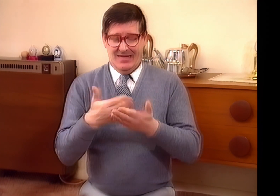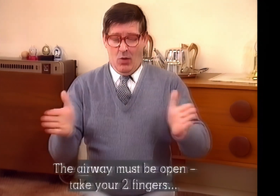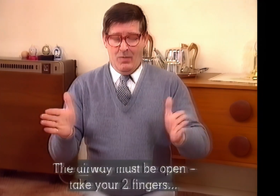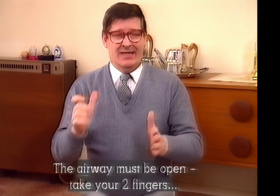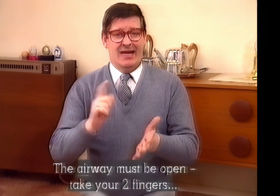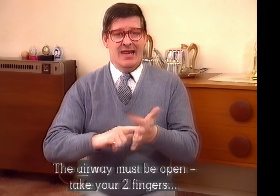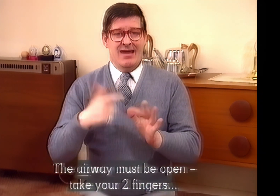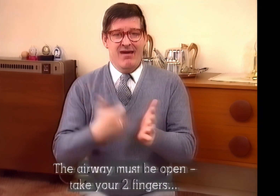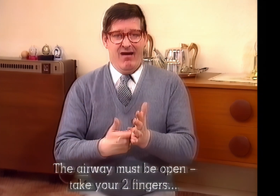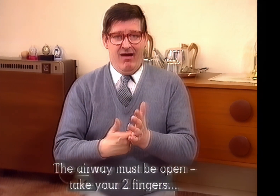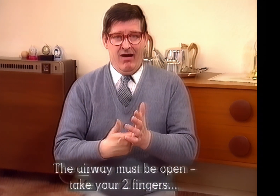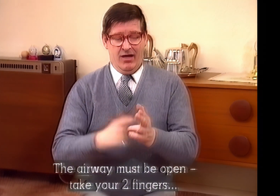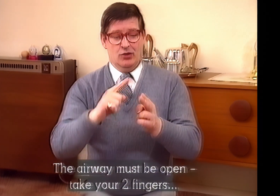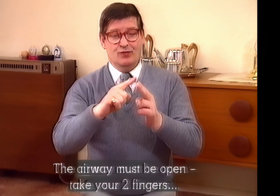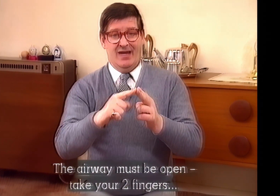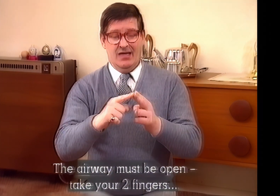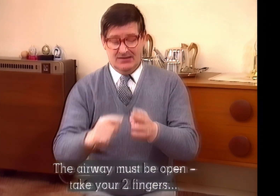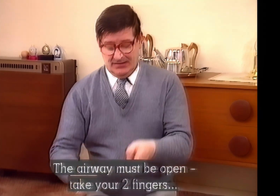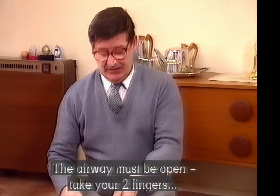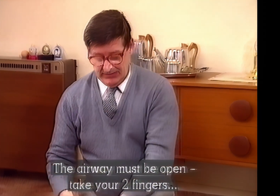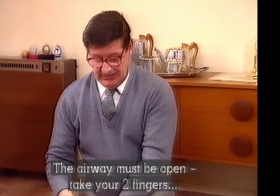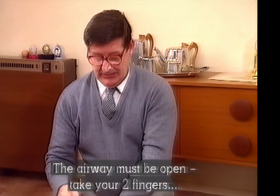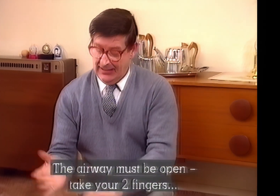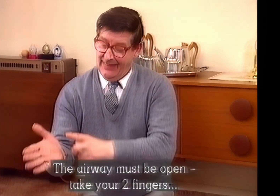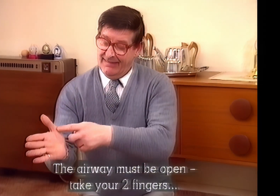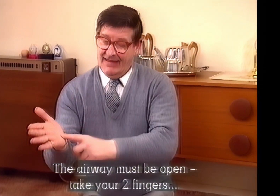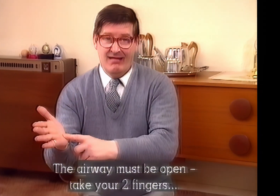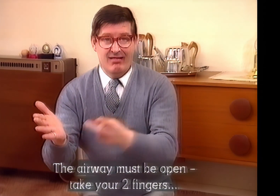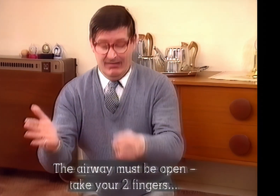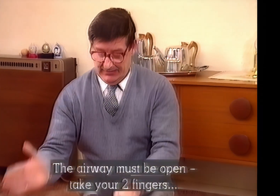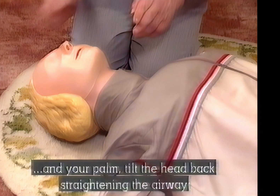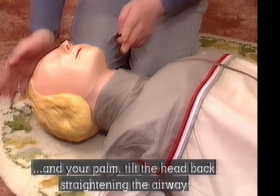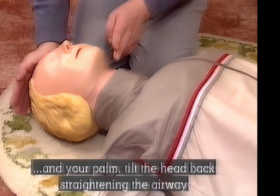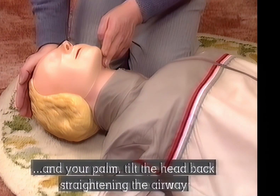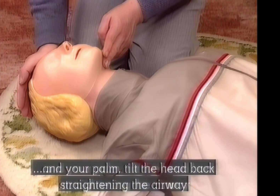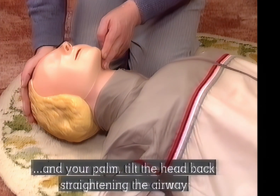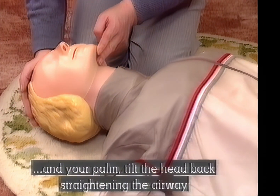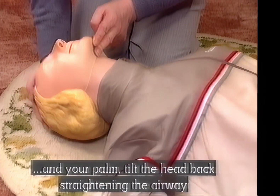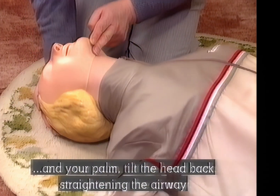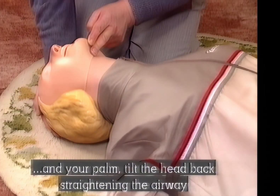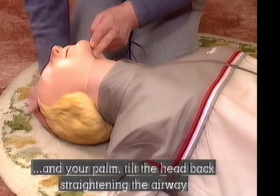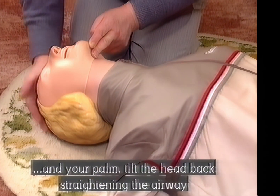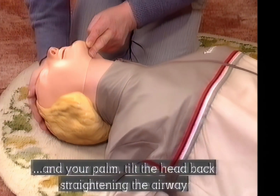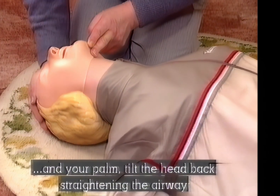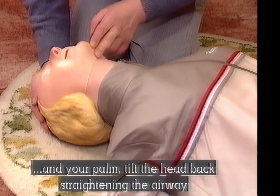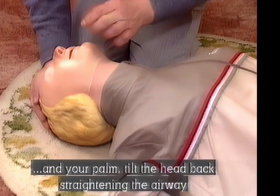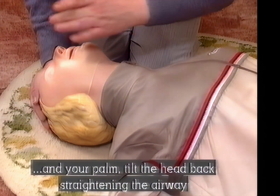Now the airway must be open and clear. Take your 2 fingers and the palm of your hand, tilt the head back like